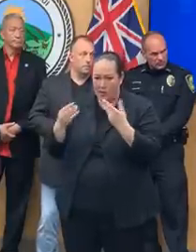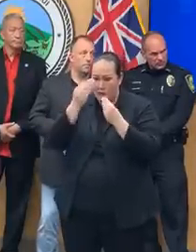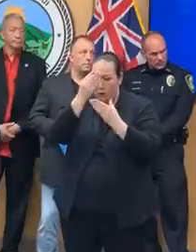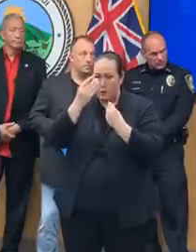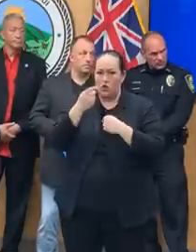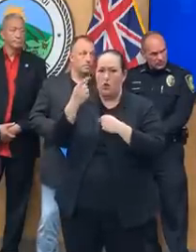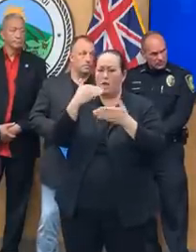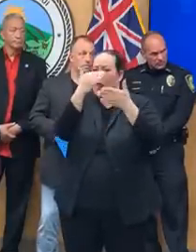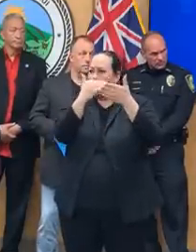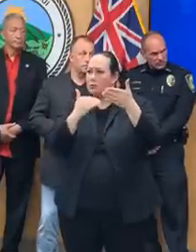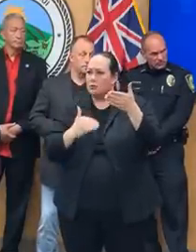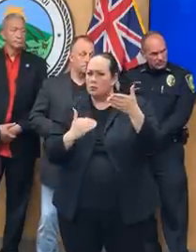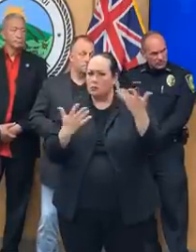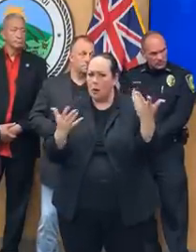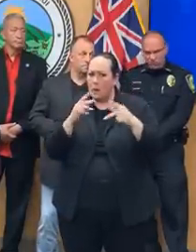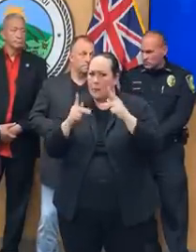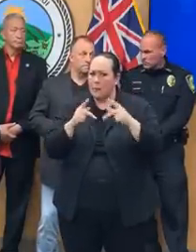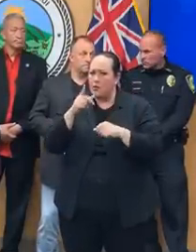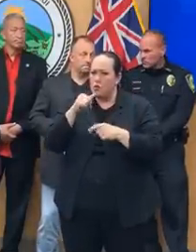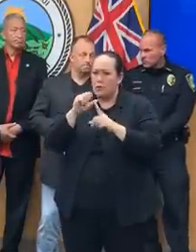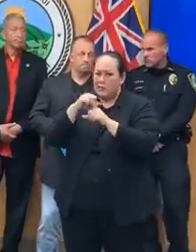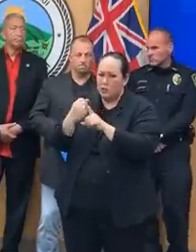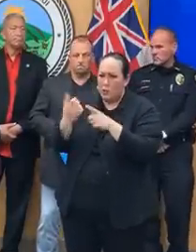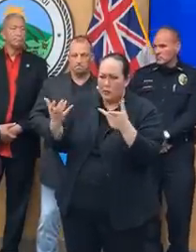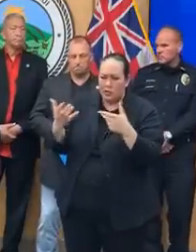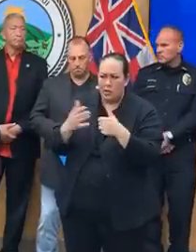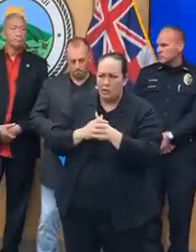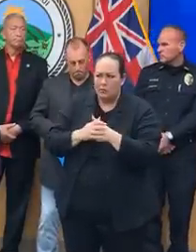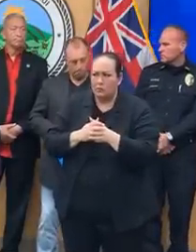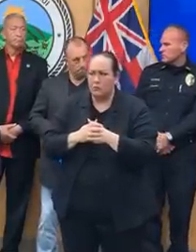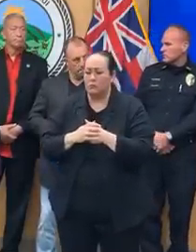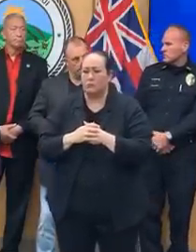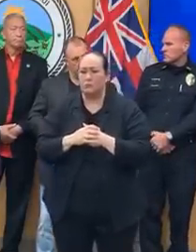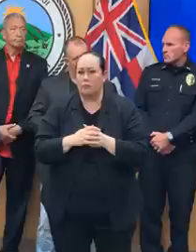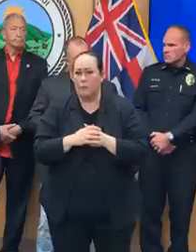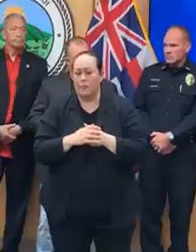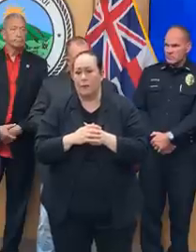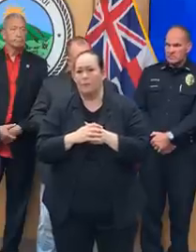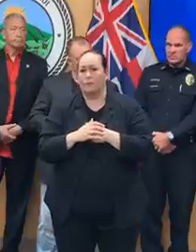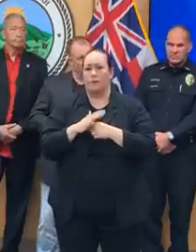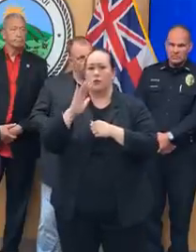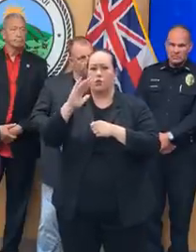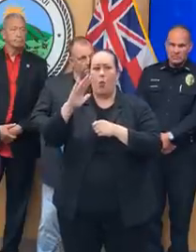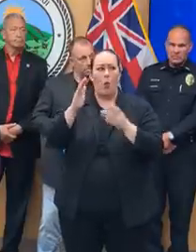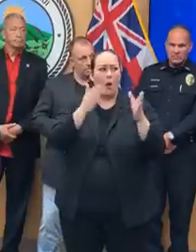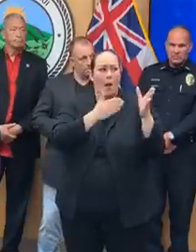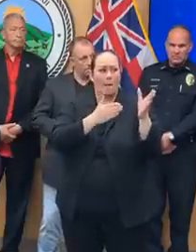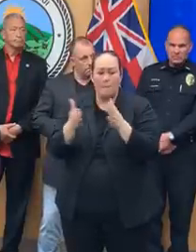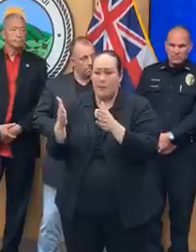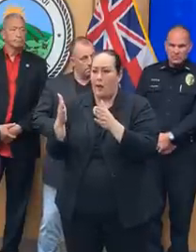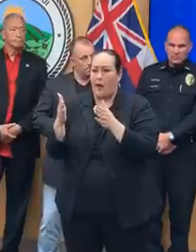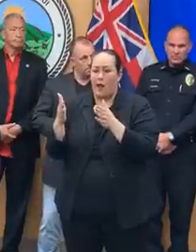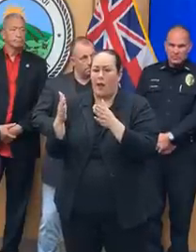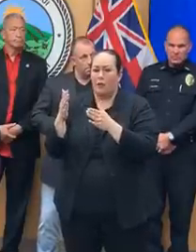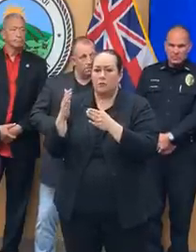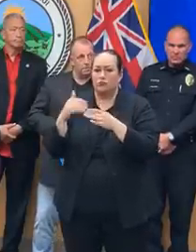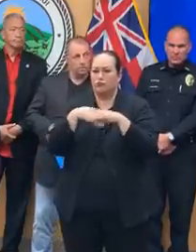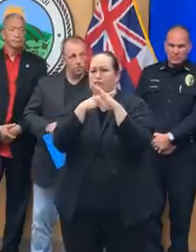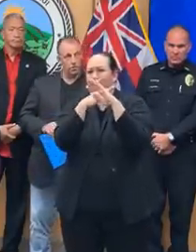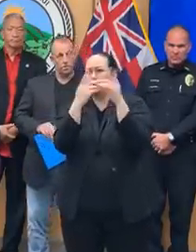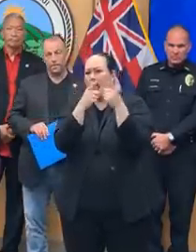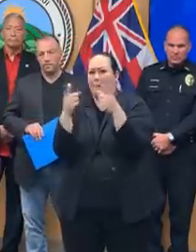do you have a list of people who are in this situation, and how do you, what is your plan to prevent that